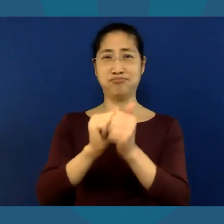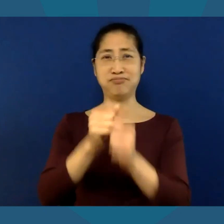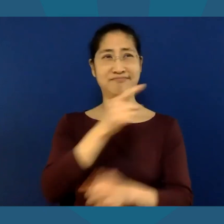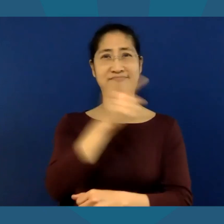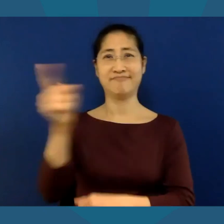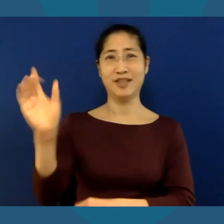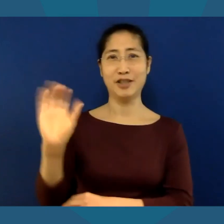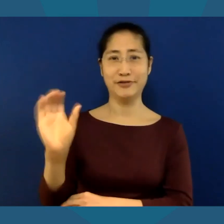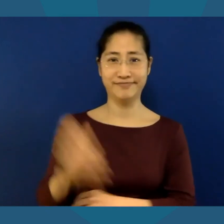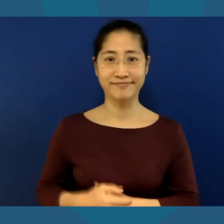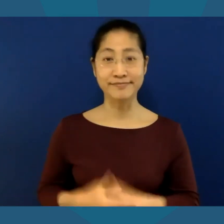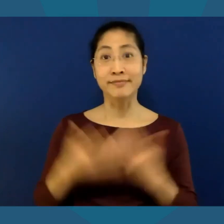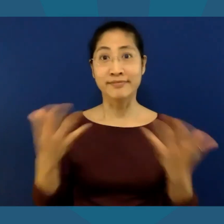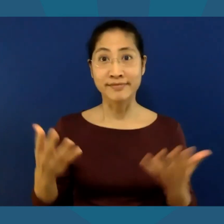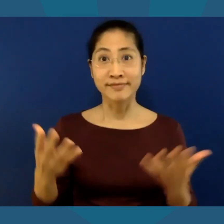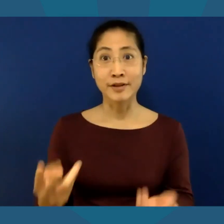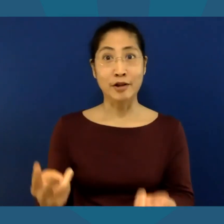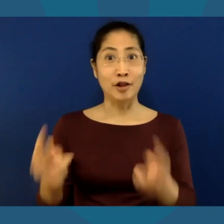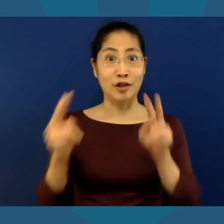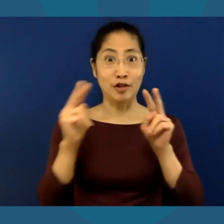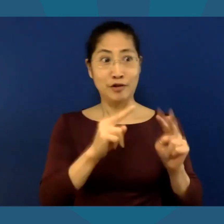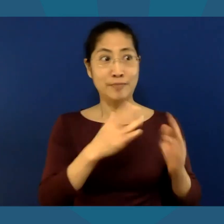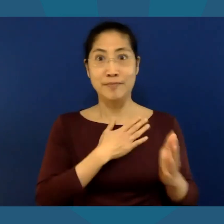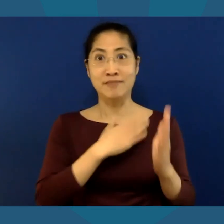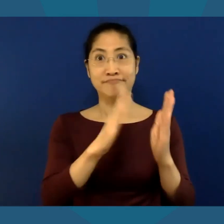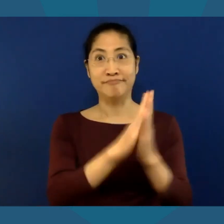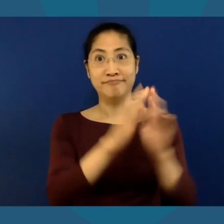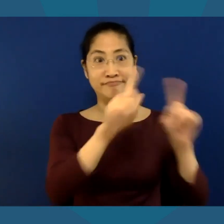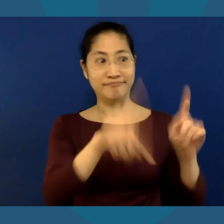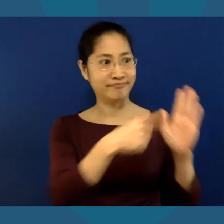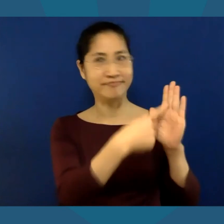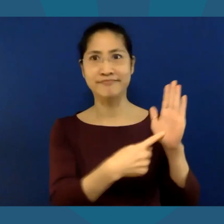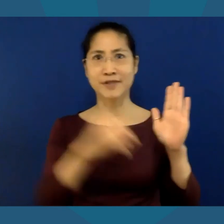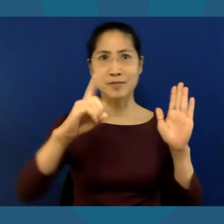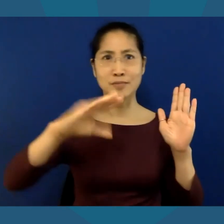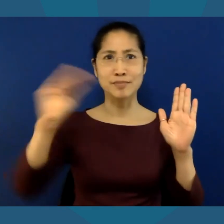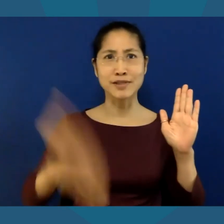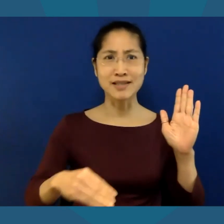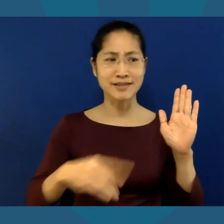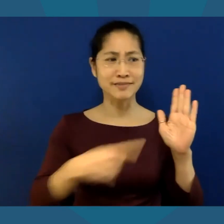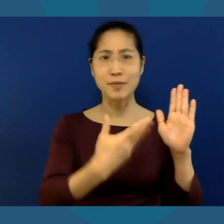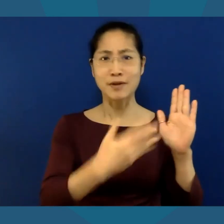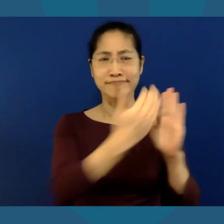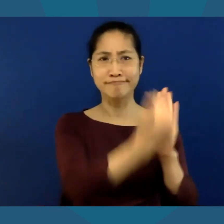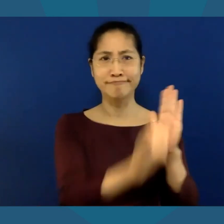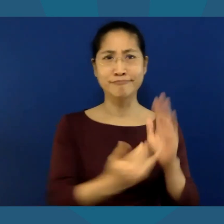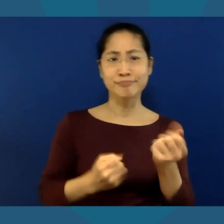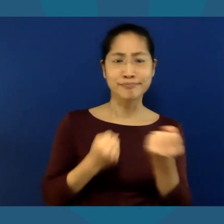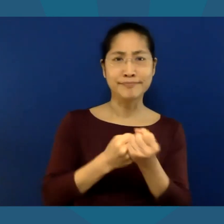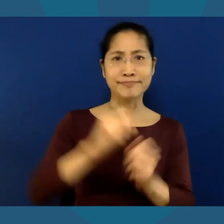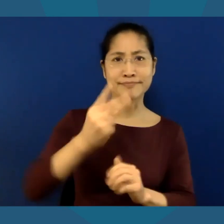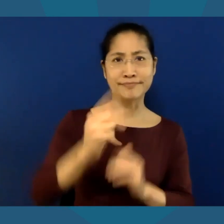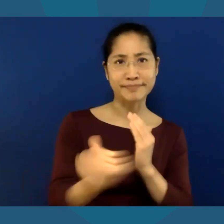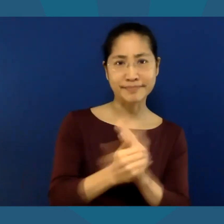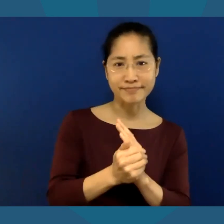Everyone campaigns as a conservative. Well, my record is 100%